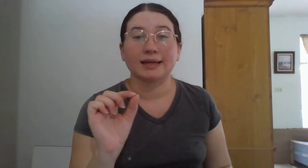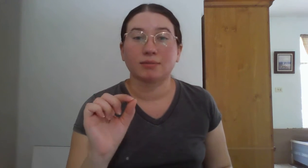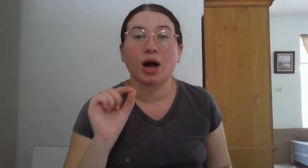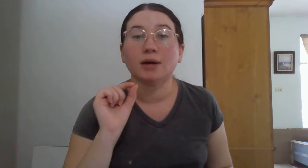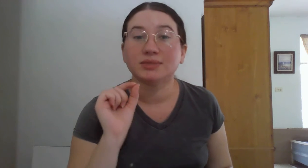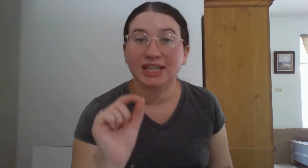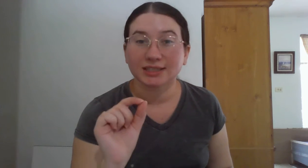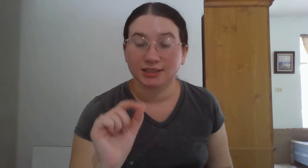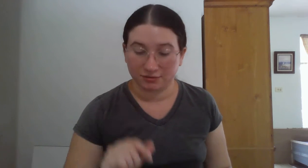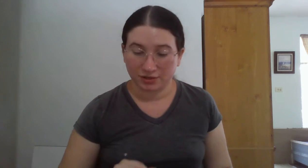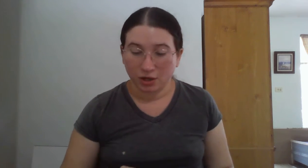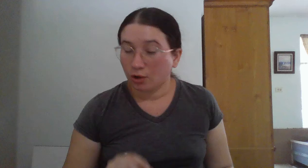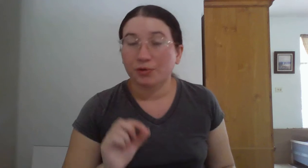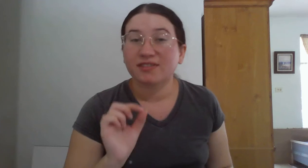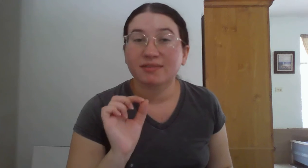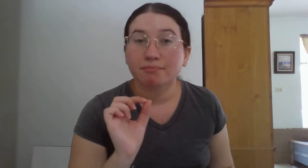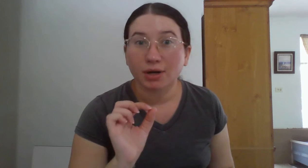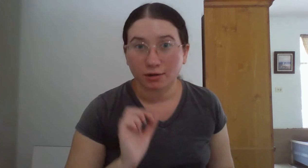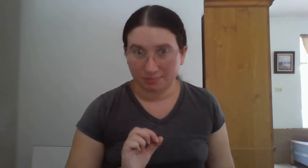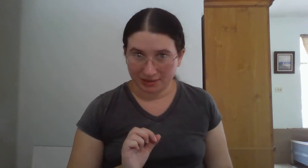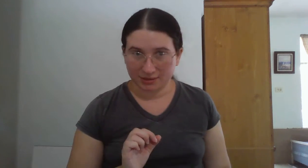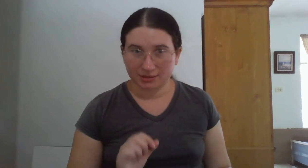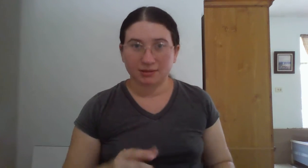aim, objective, or even purpose.